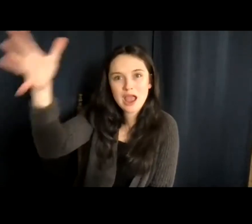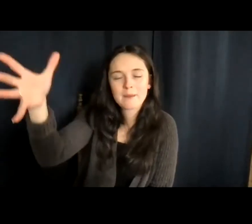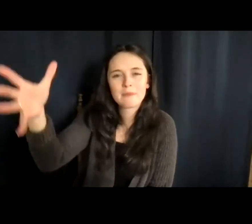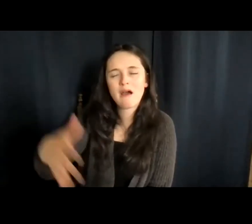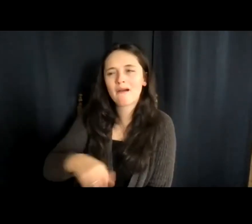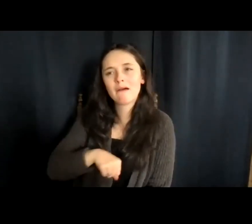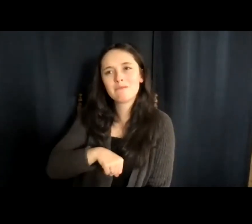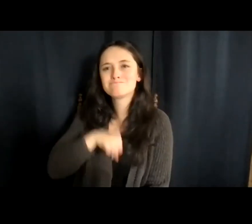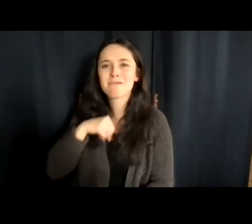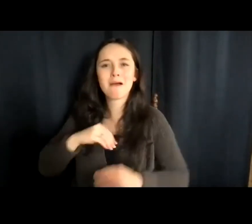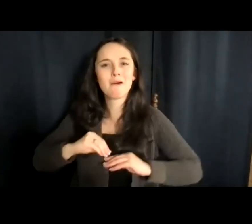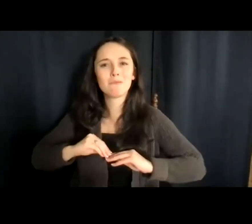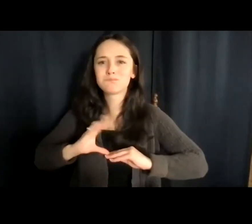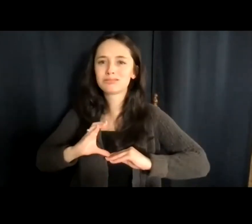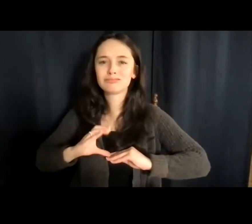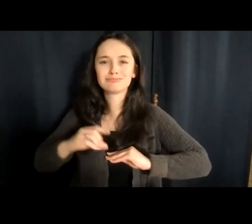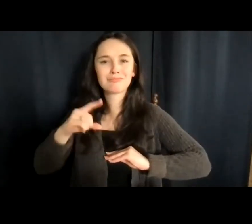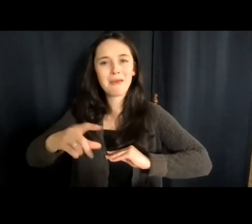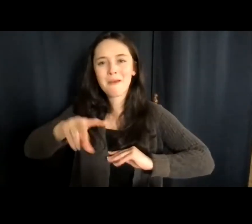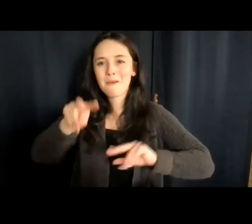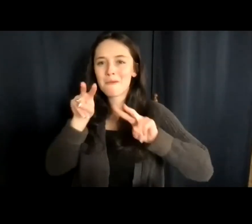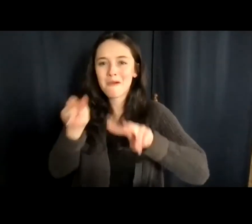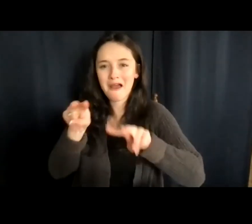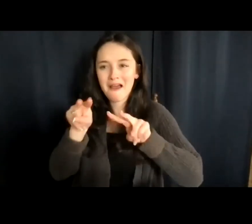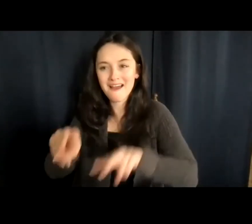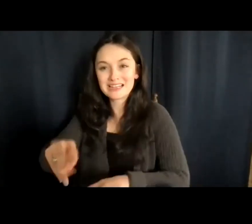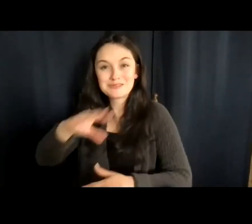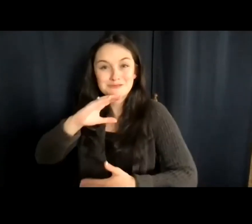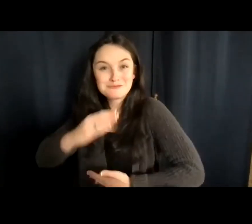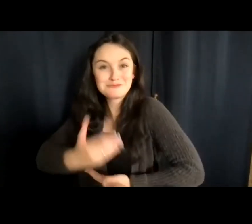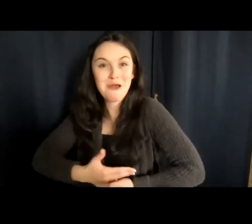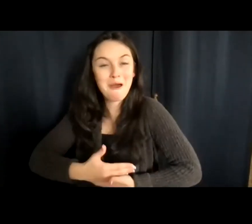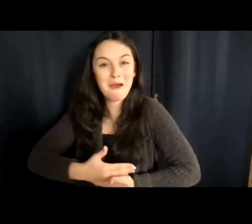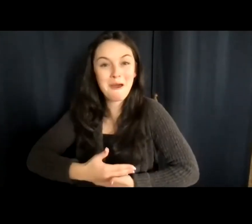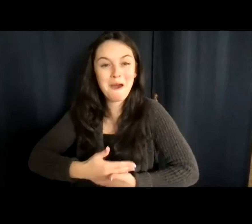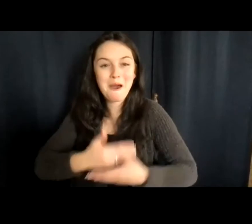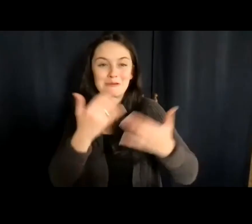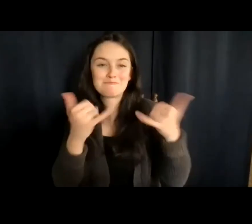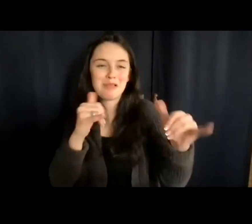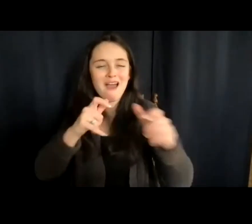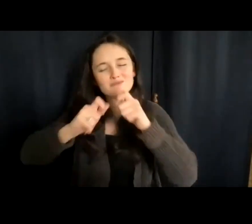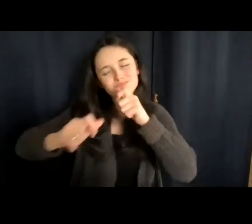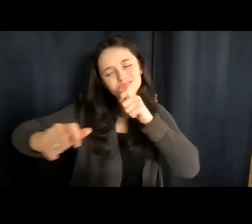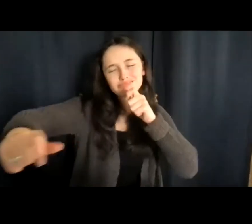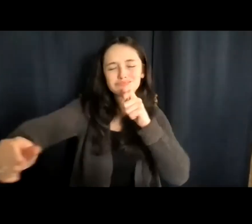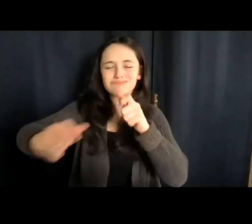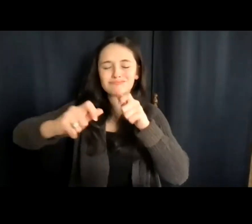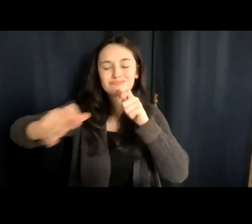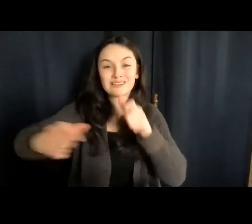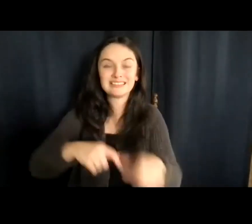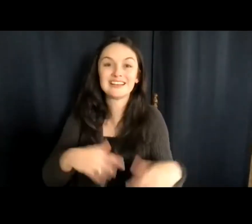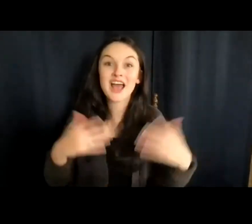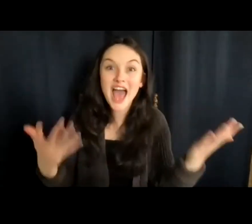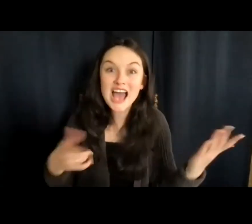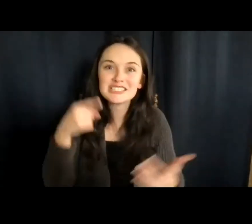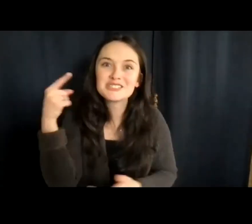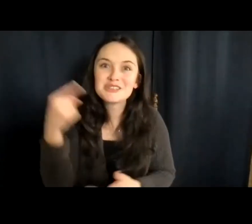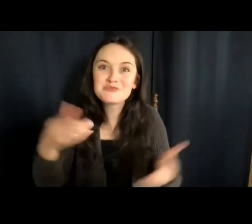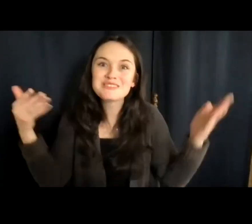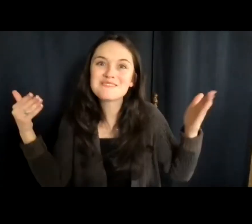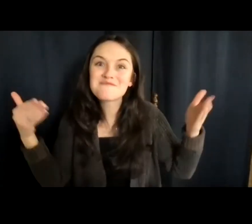trombone. So she was invited on a radio station, the local radio station, which probably would have been